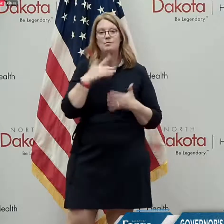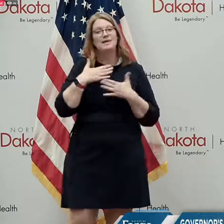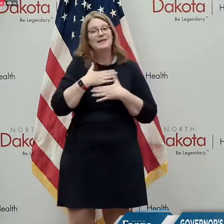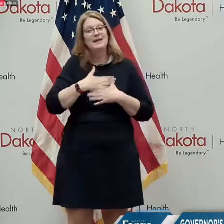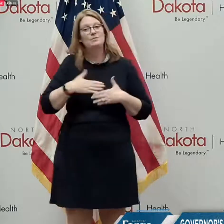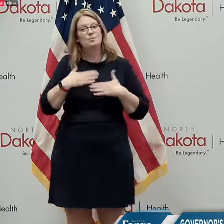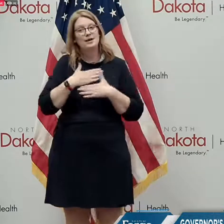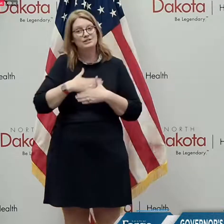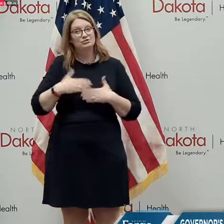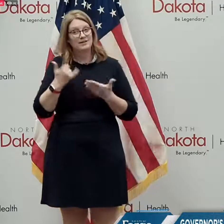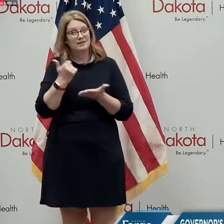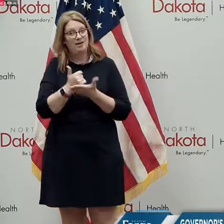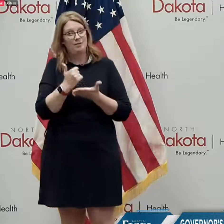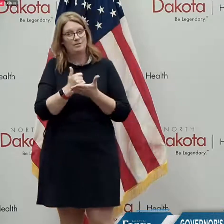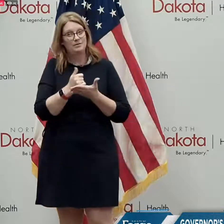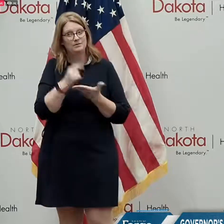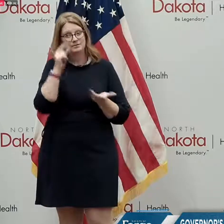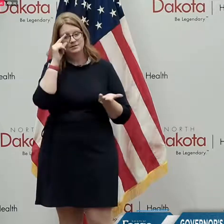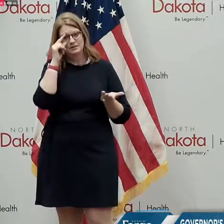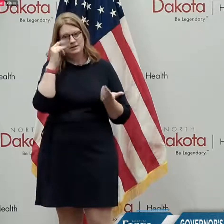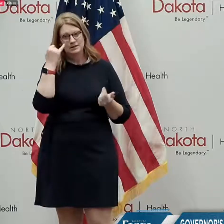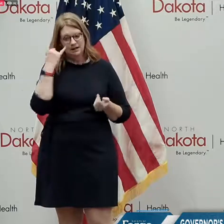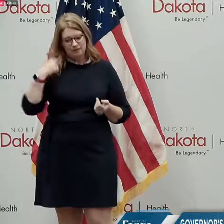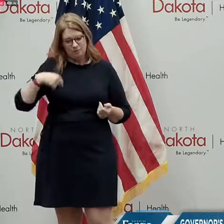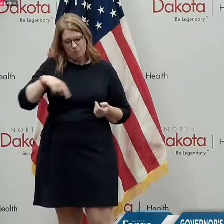help in this. And if we all